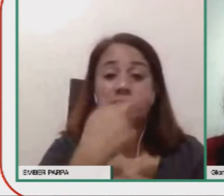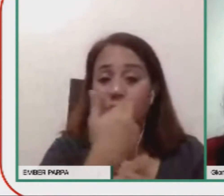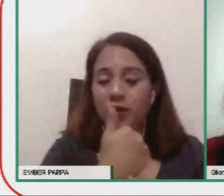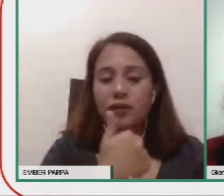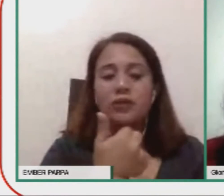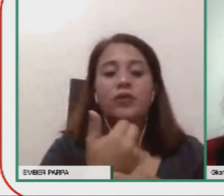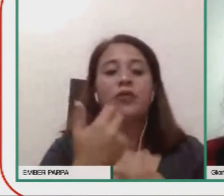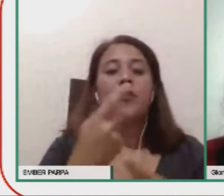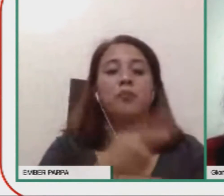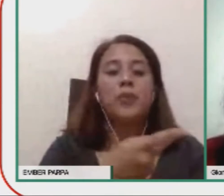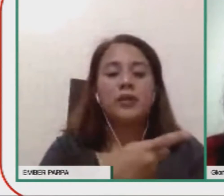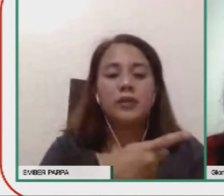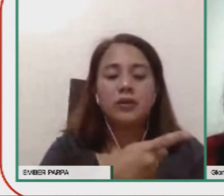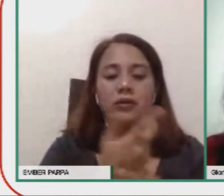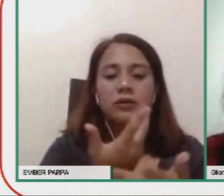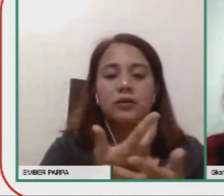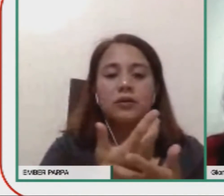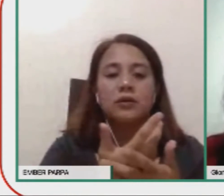of printing.